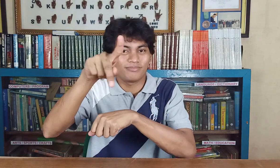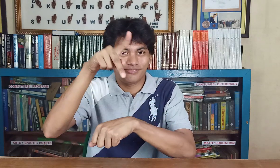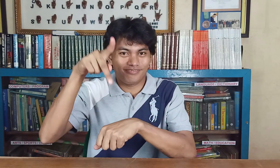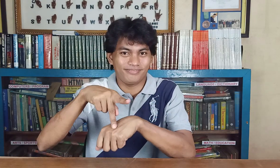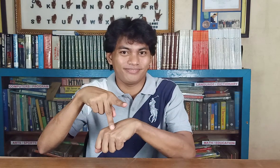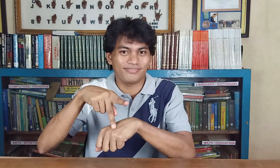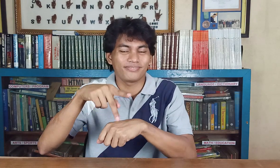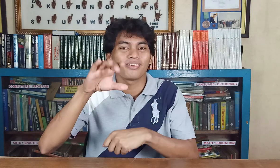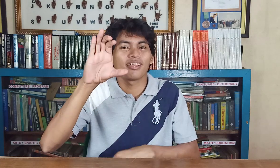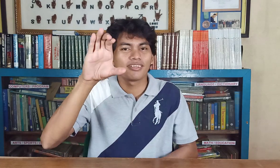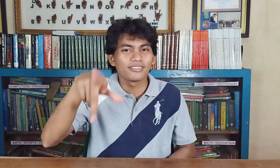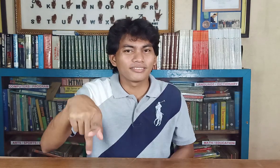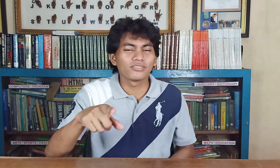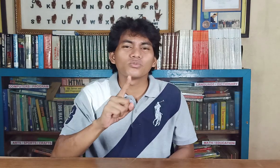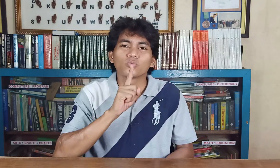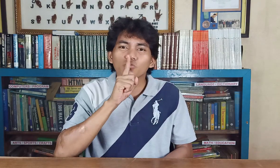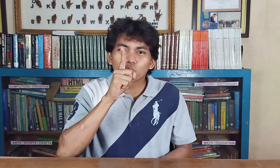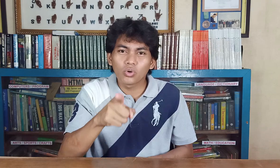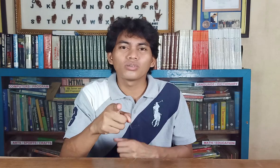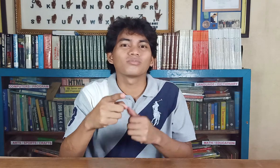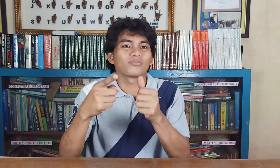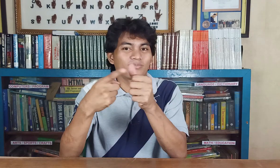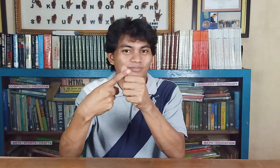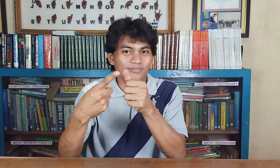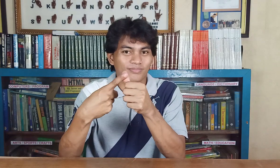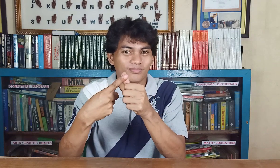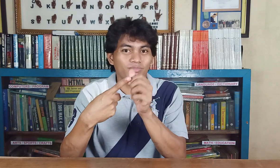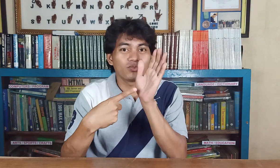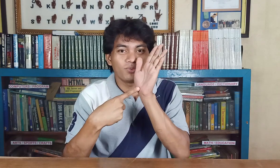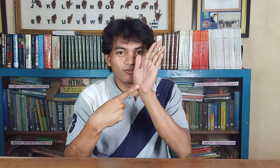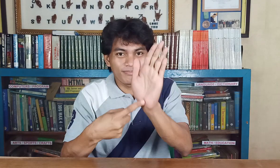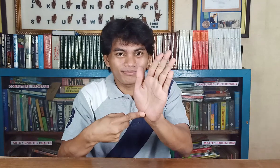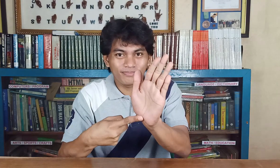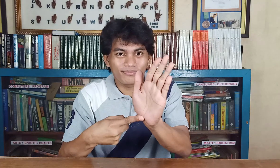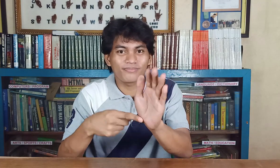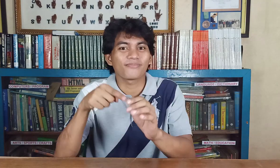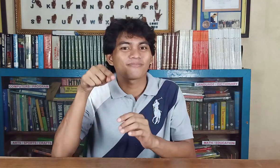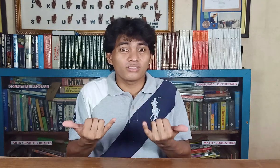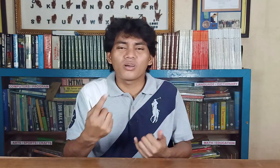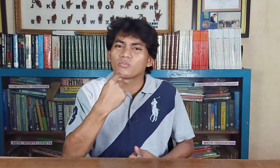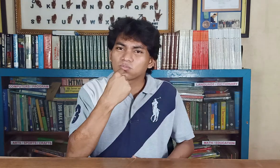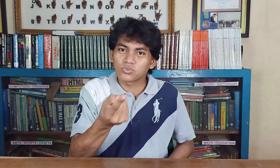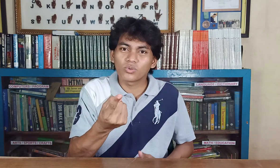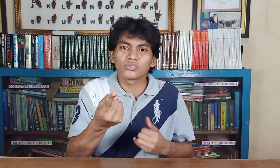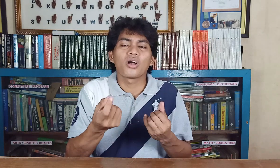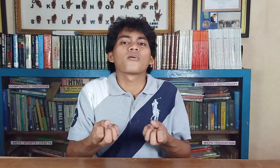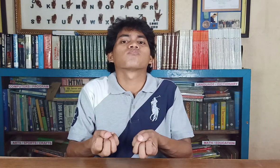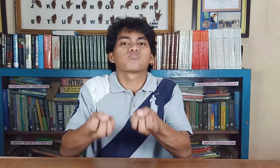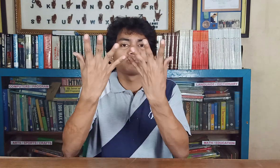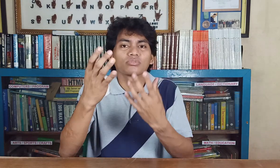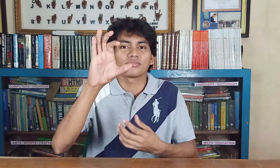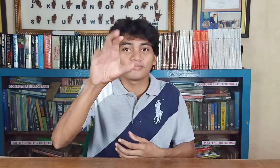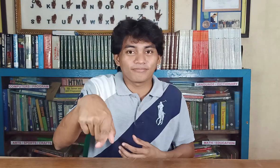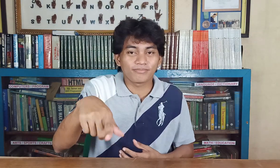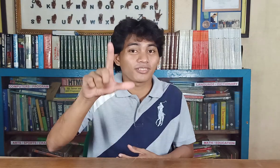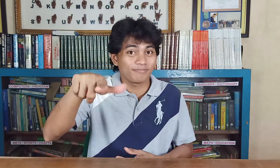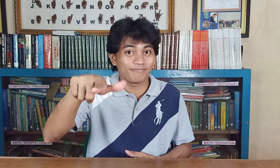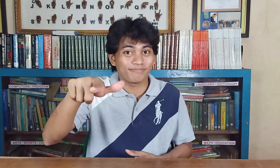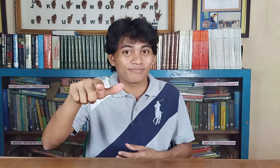the Philippines. And this is their first model to be introduced first in the Philippines. Now, I will tell you how much